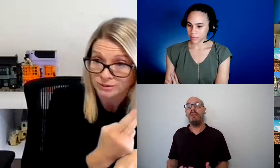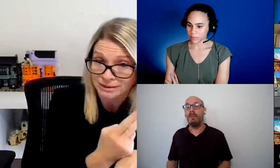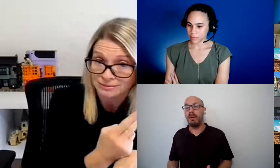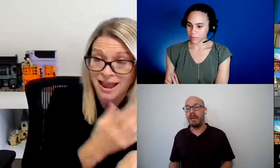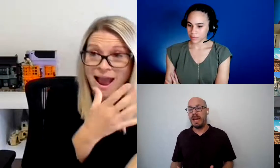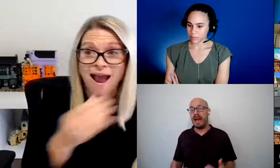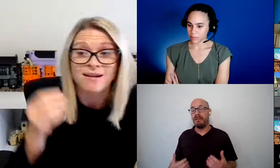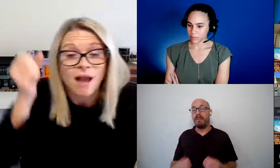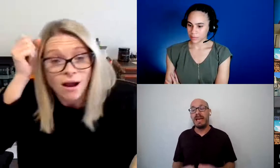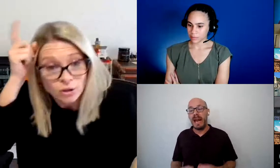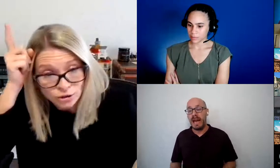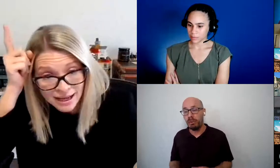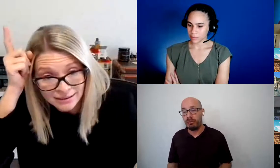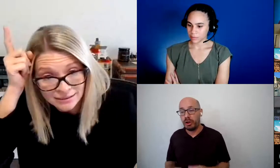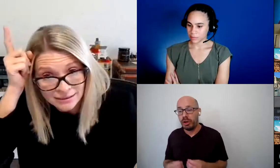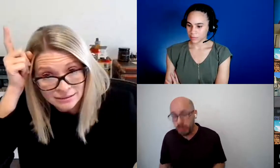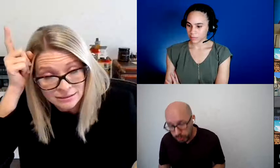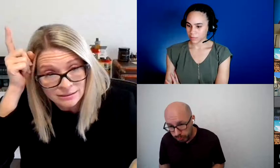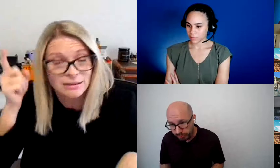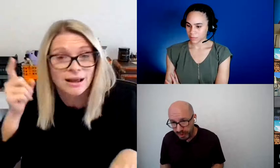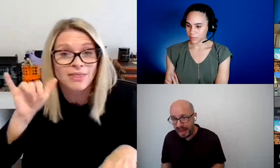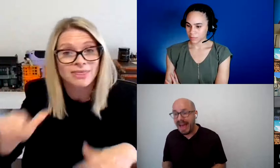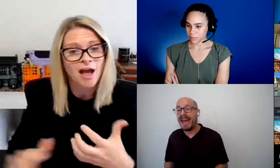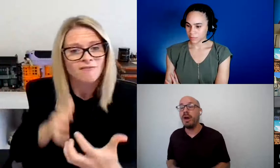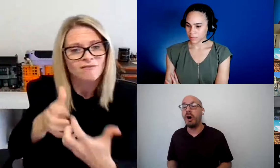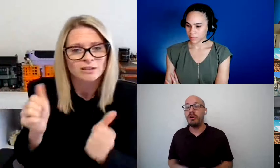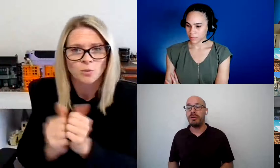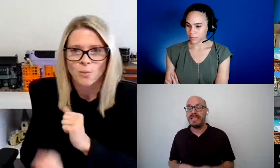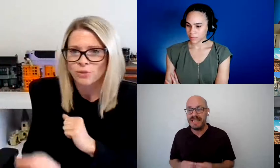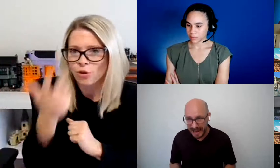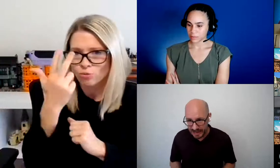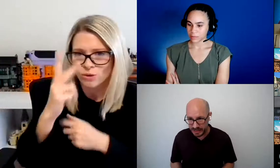view accessibility as being able to use and understand,